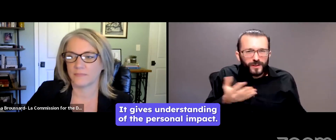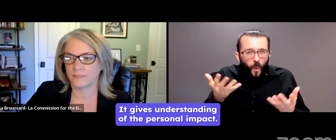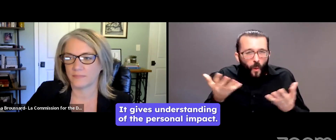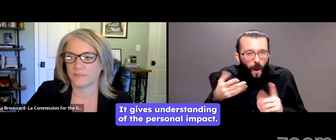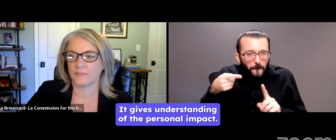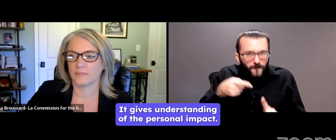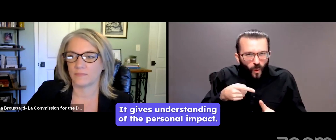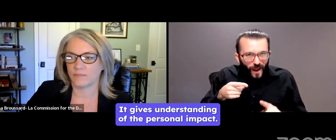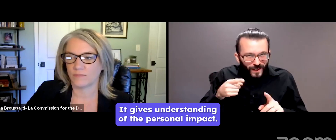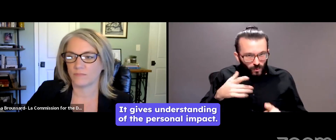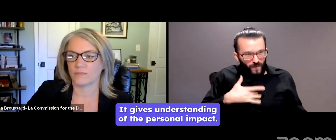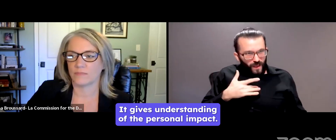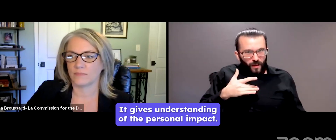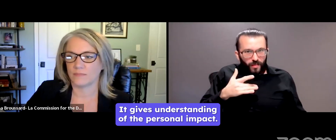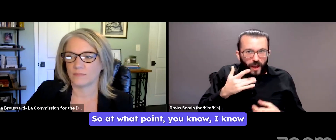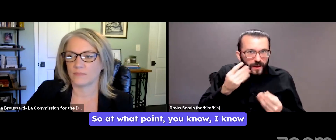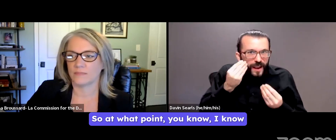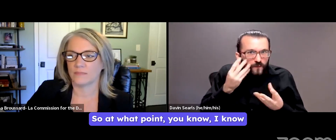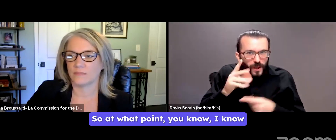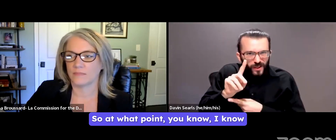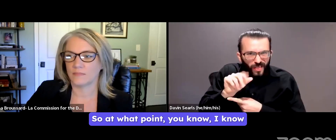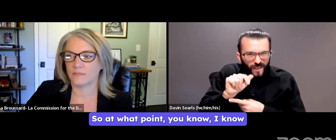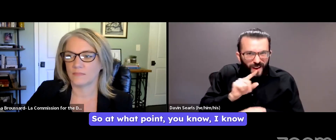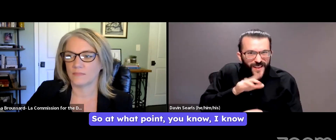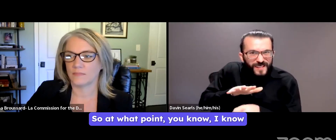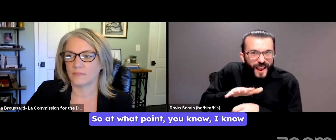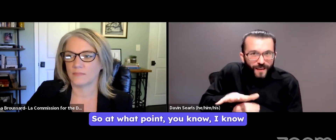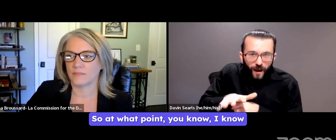of the personal impact. So, at what point,